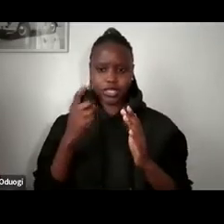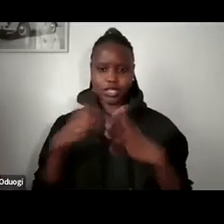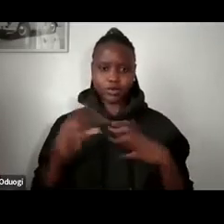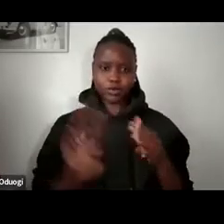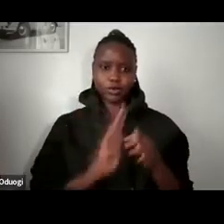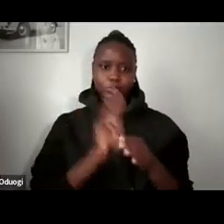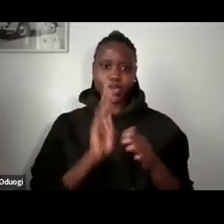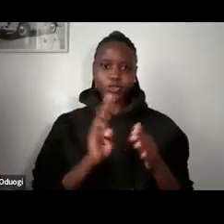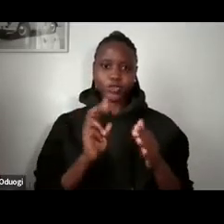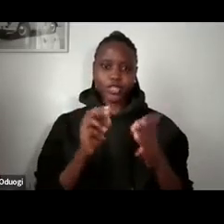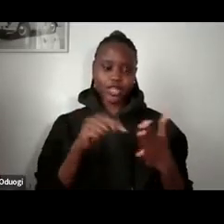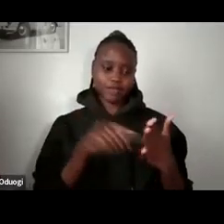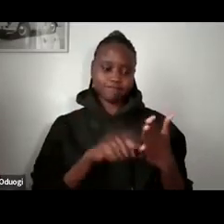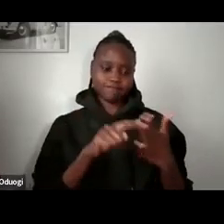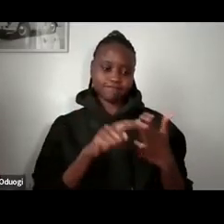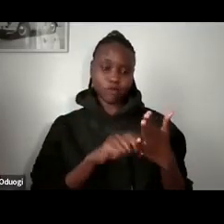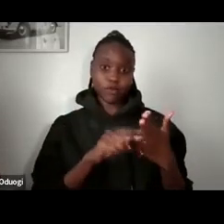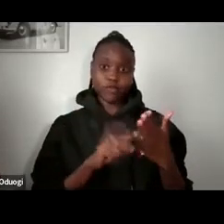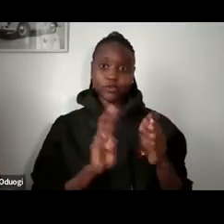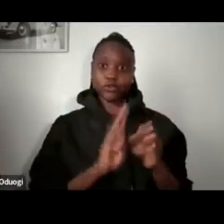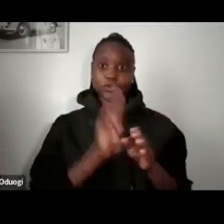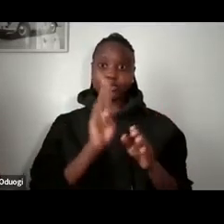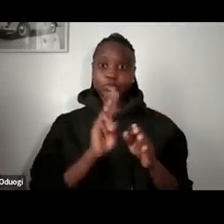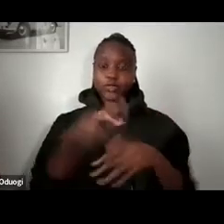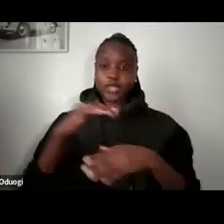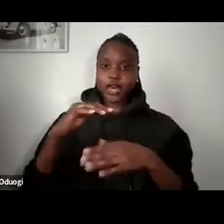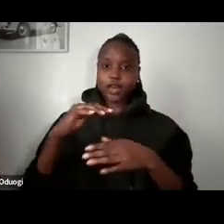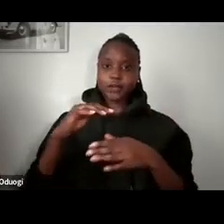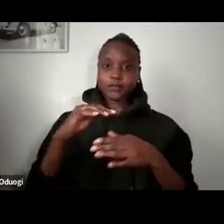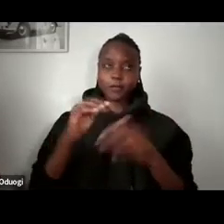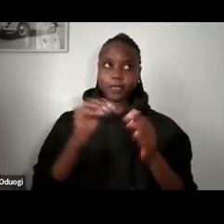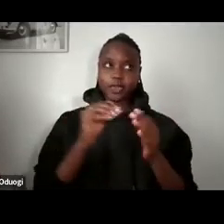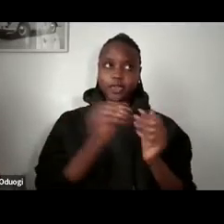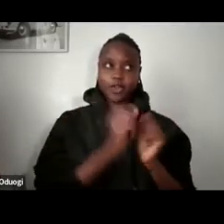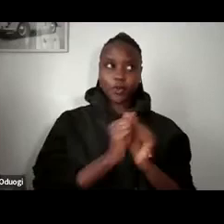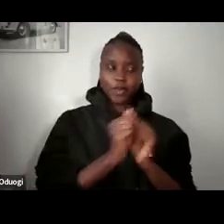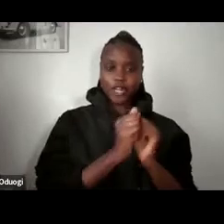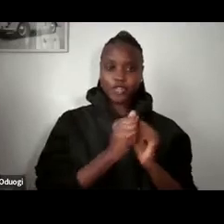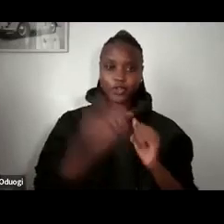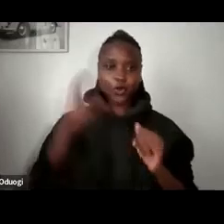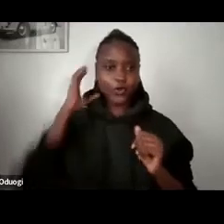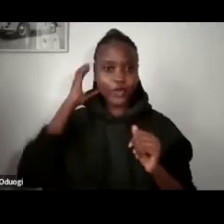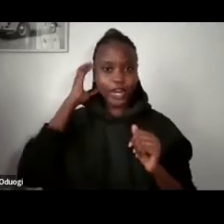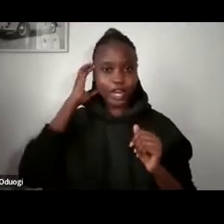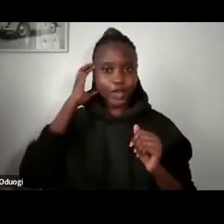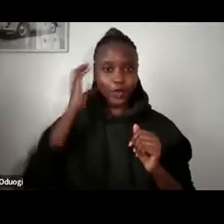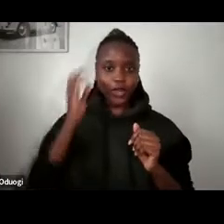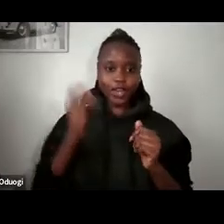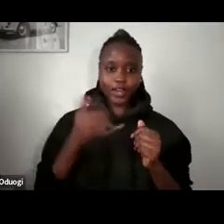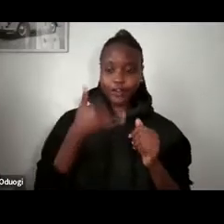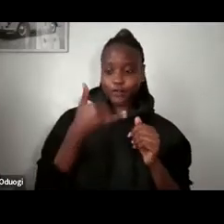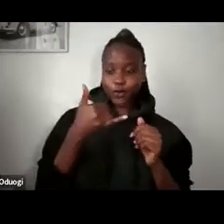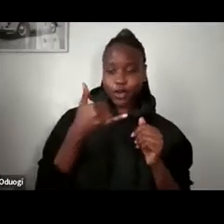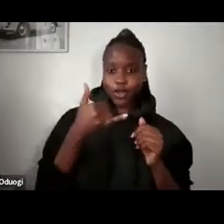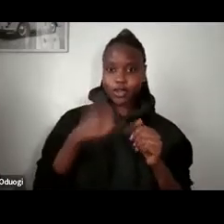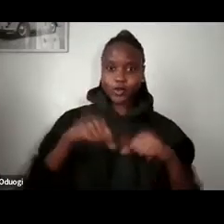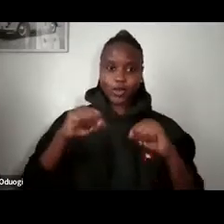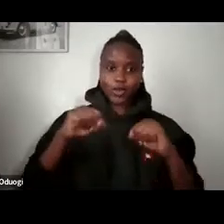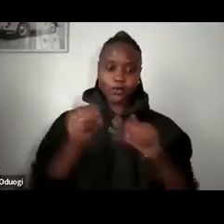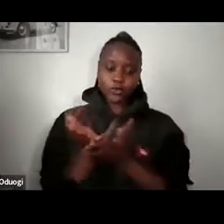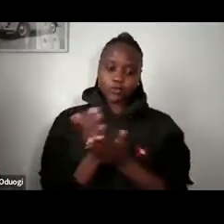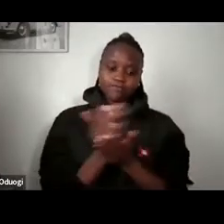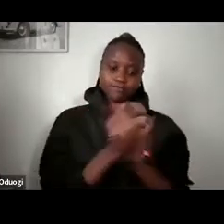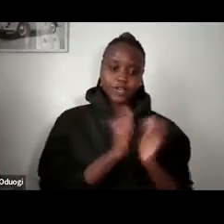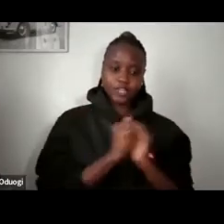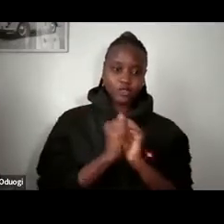phones, who used a combination of the mobile phone and radio, and who were also able to bring together a number of